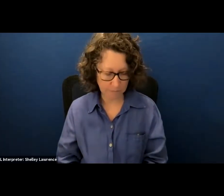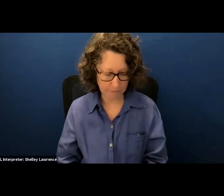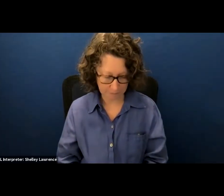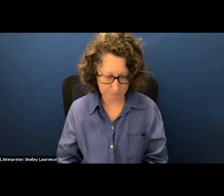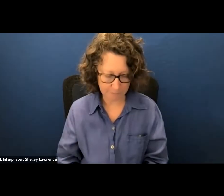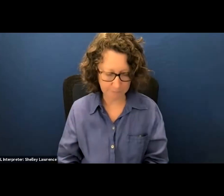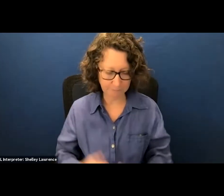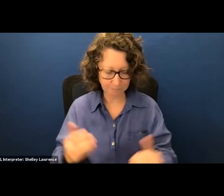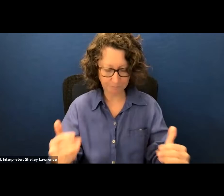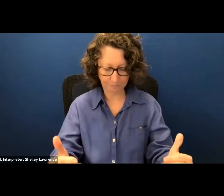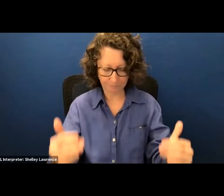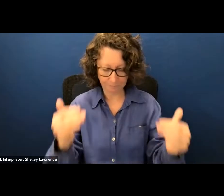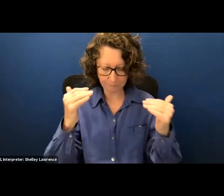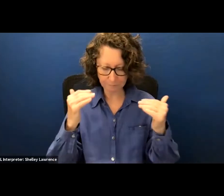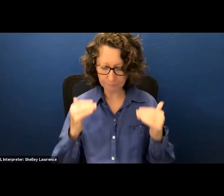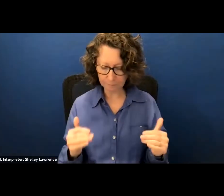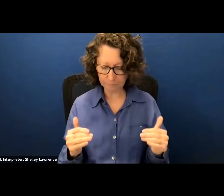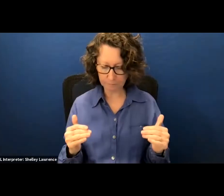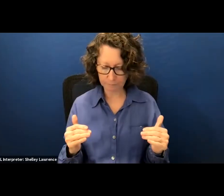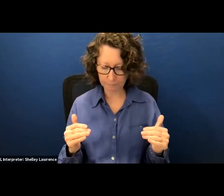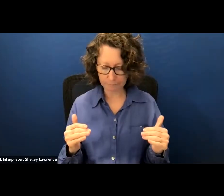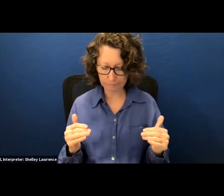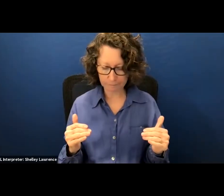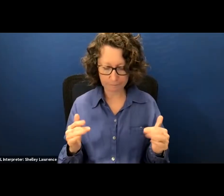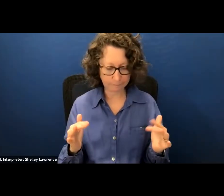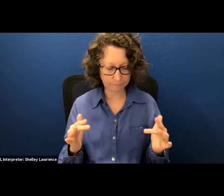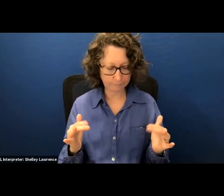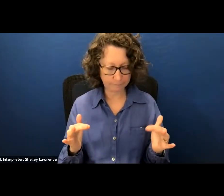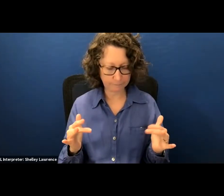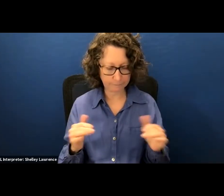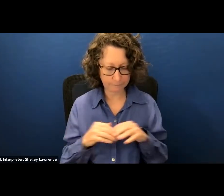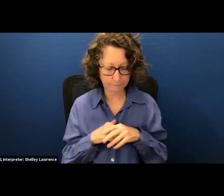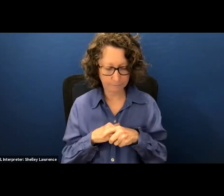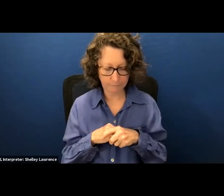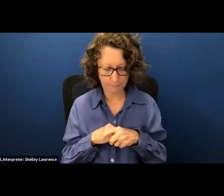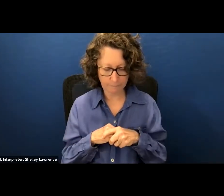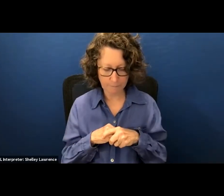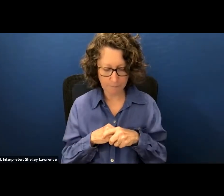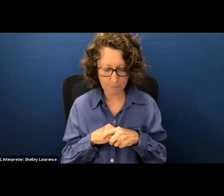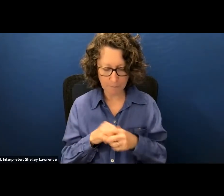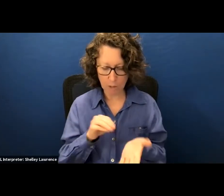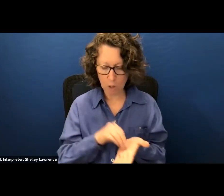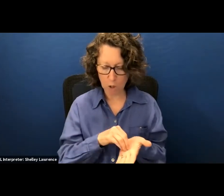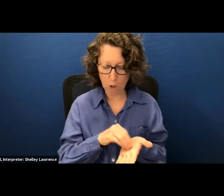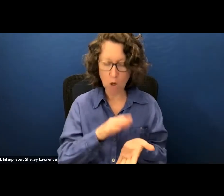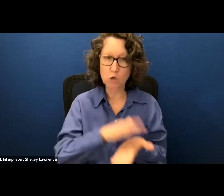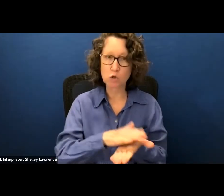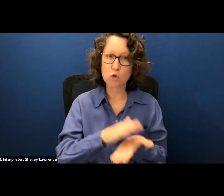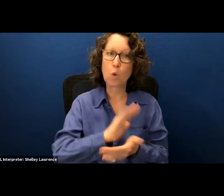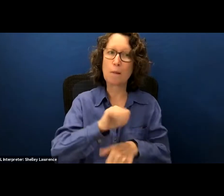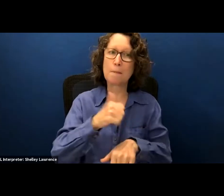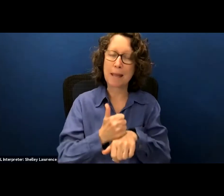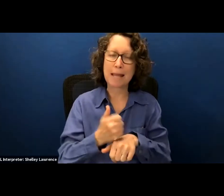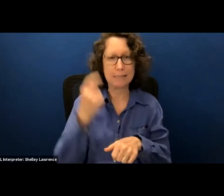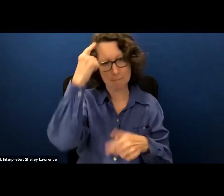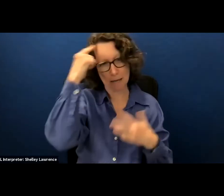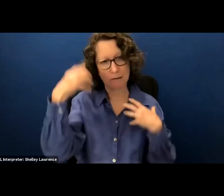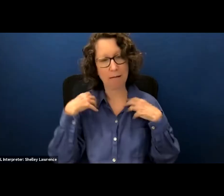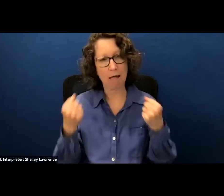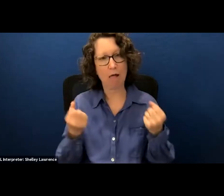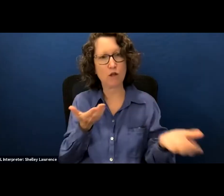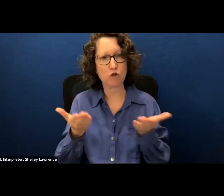Okay, and then now we will go to the school-based mental health services